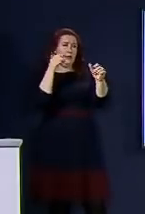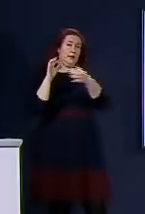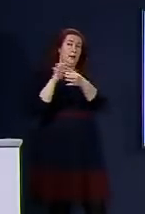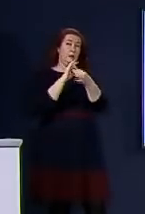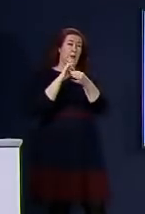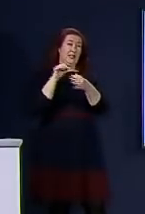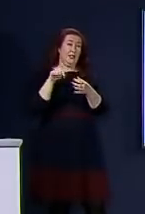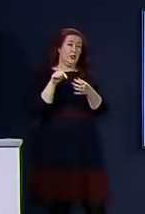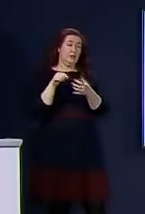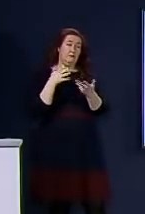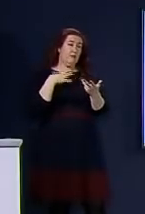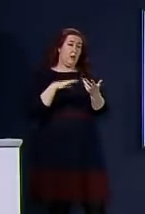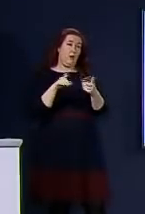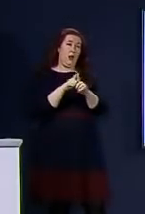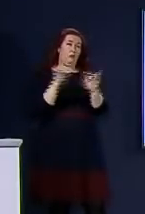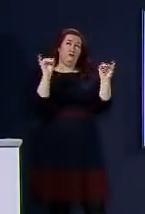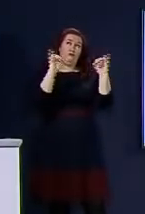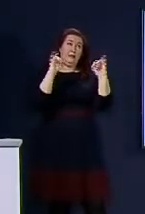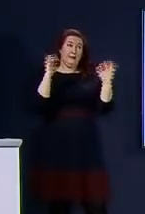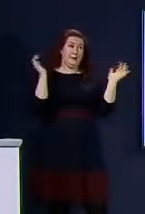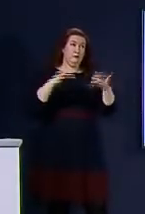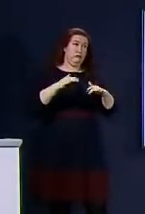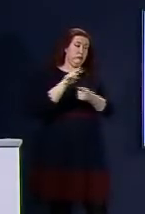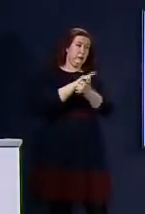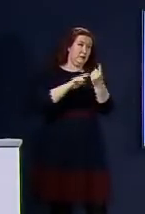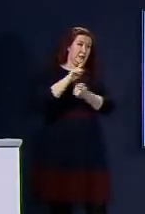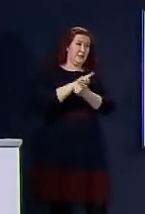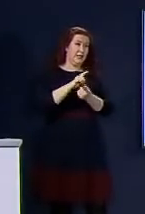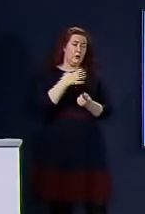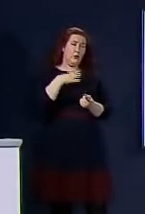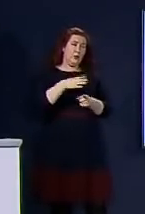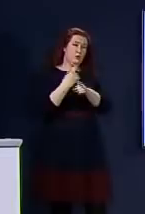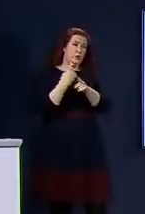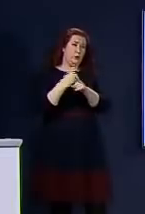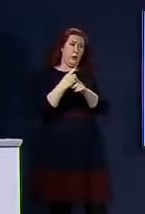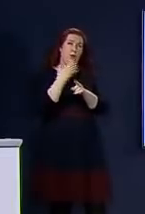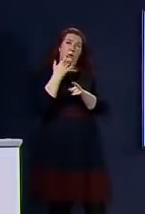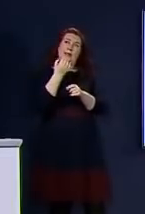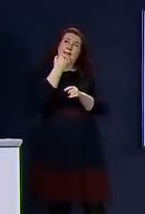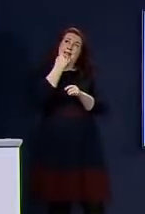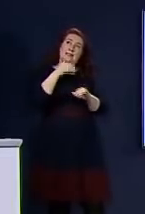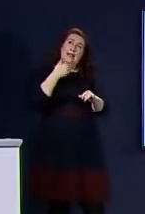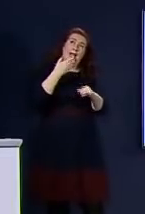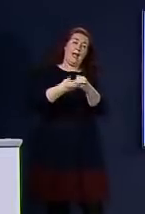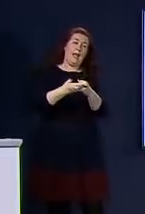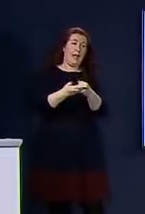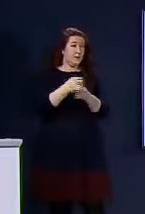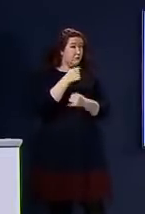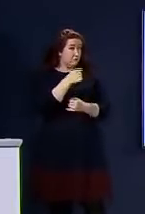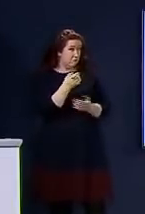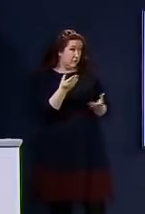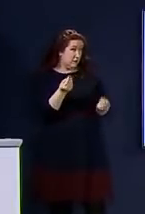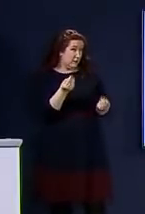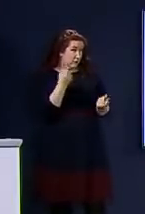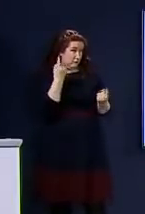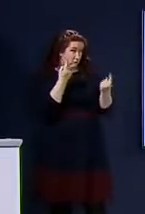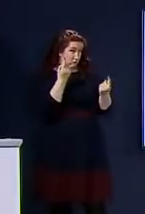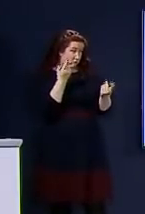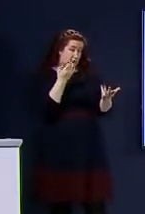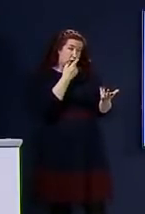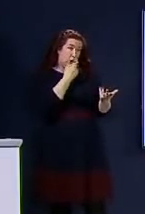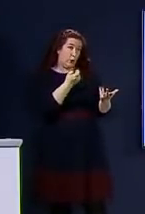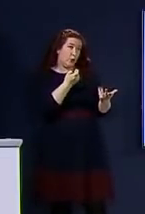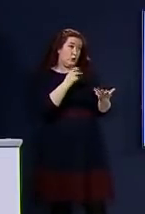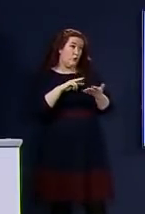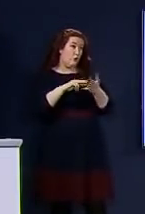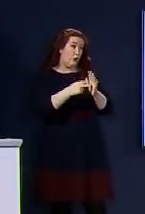some kind of crisis summit with the government to at least start talking about an end date. Is that something that you think that you might be able